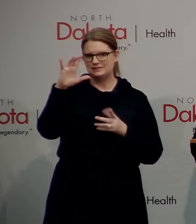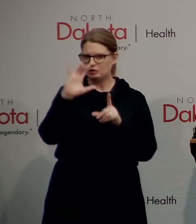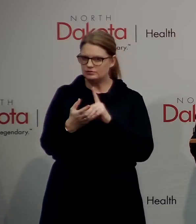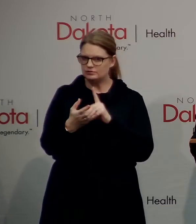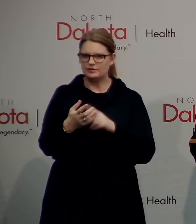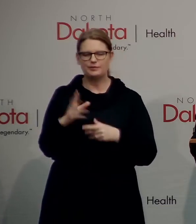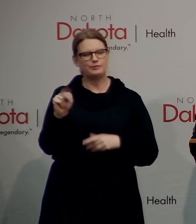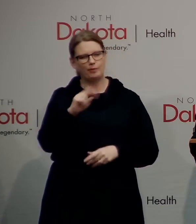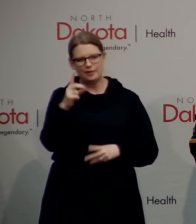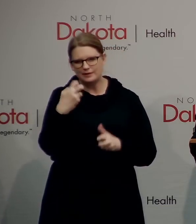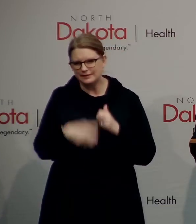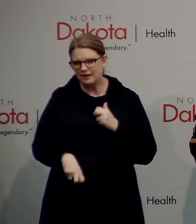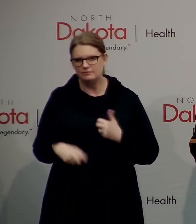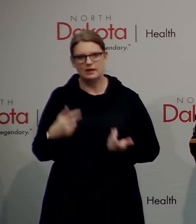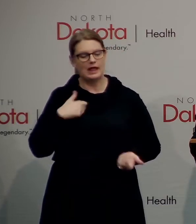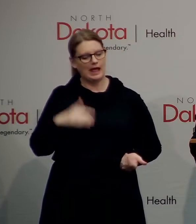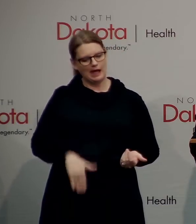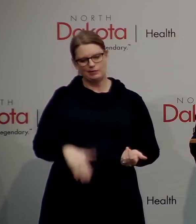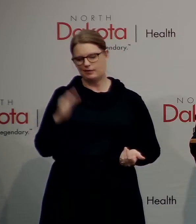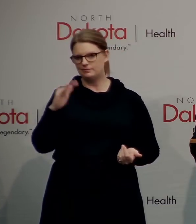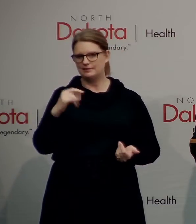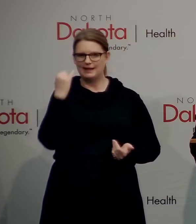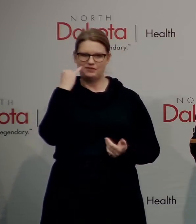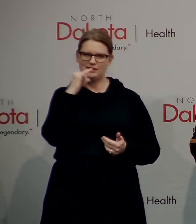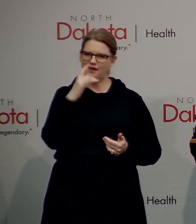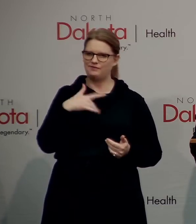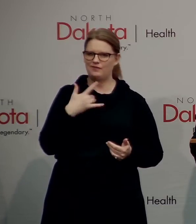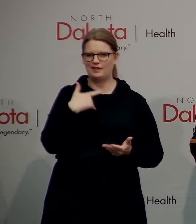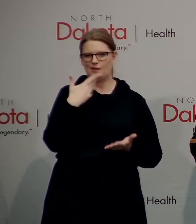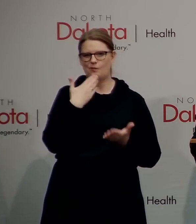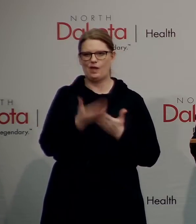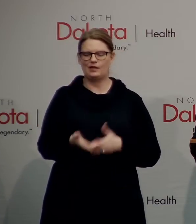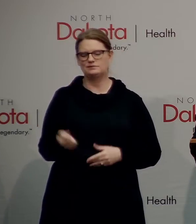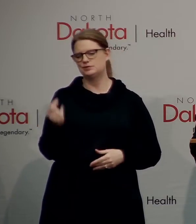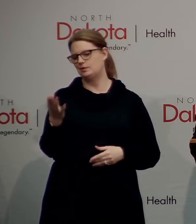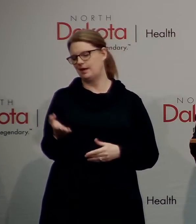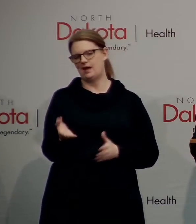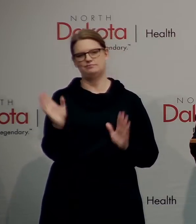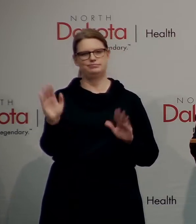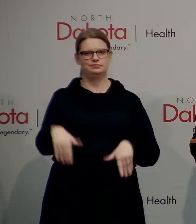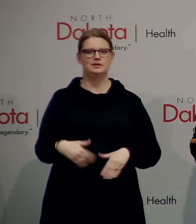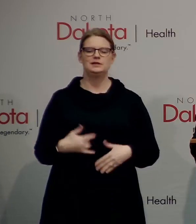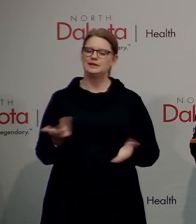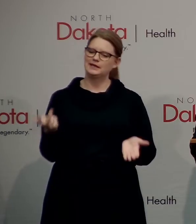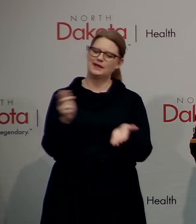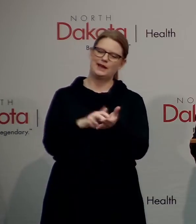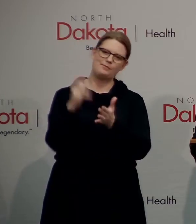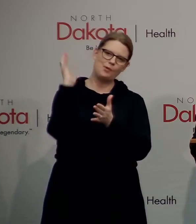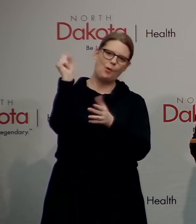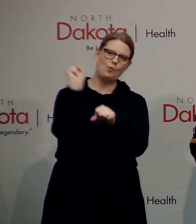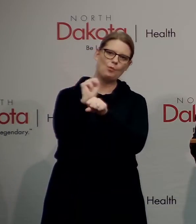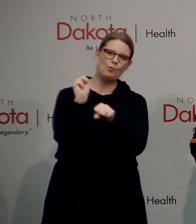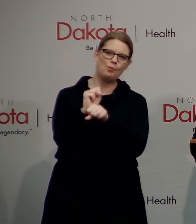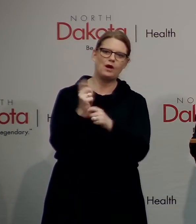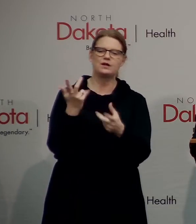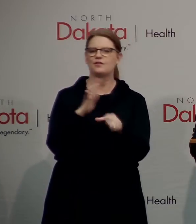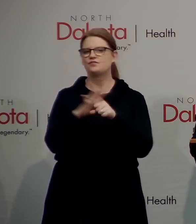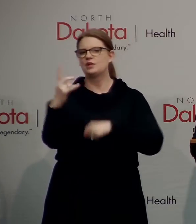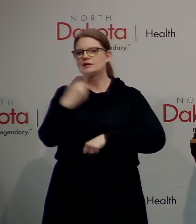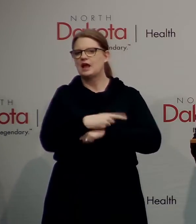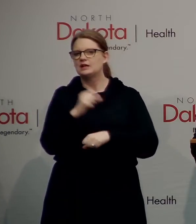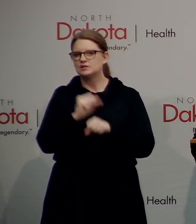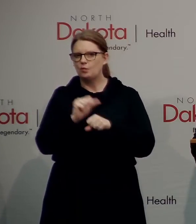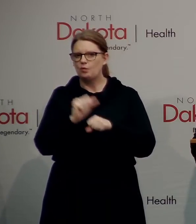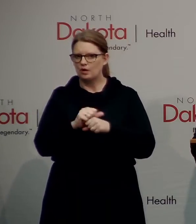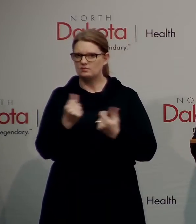tough. I grew up with it. If you're not feeling well, too bad, tough luck, get out of bed, get to work, go put in a full day's work. That's what